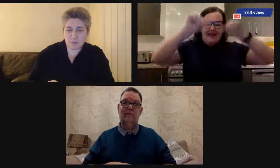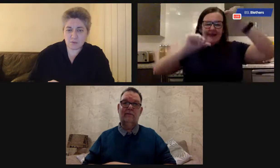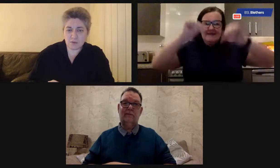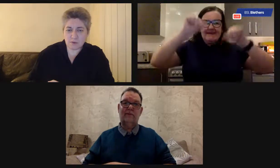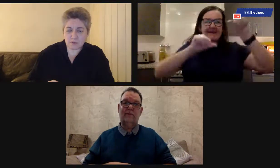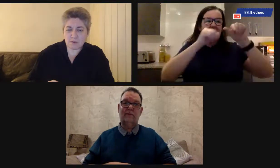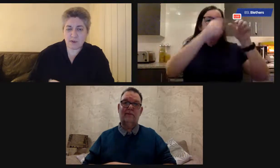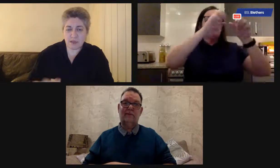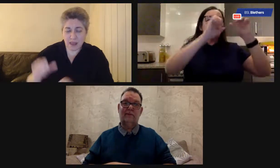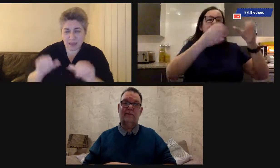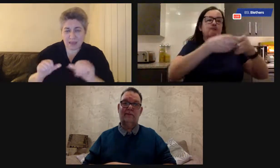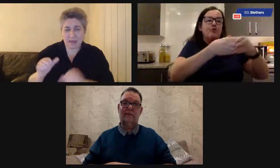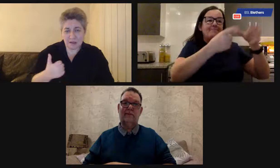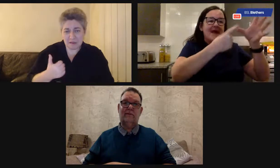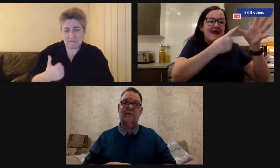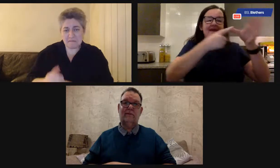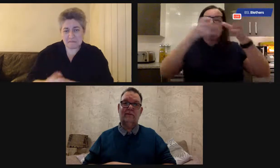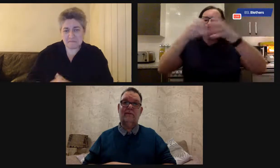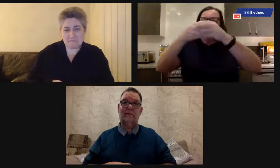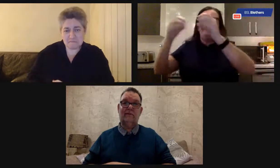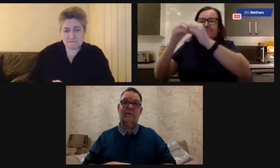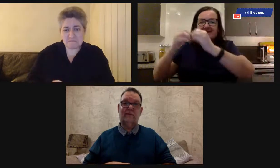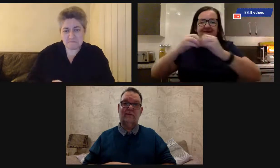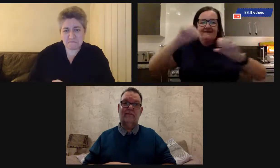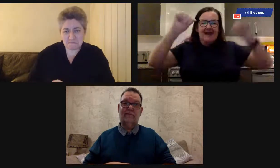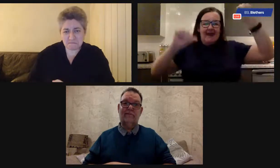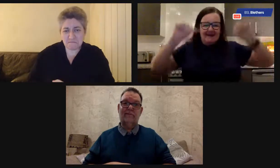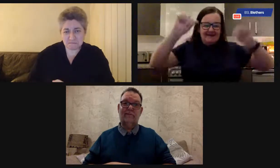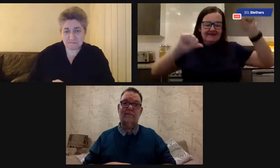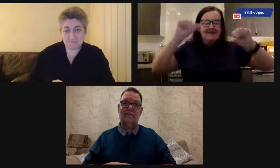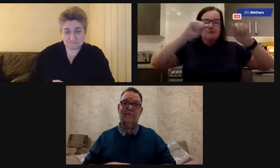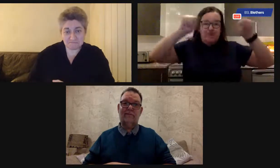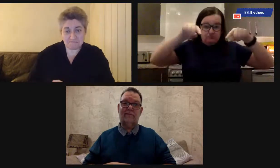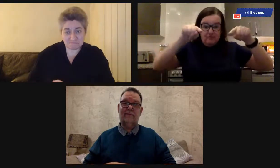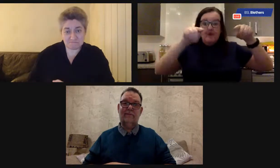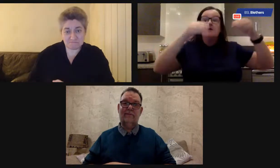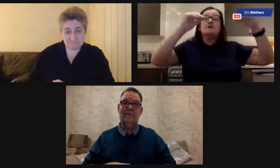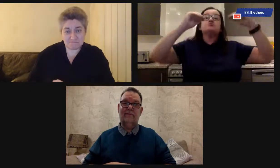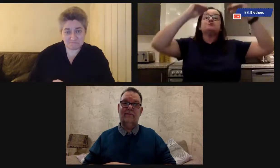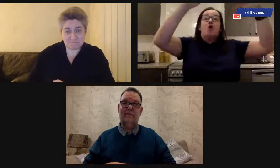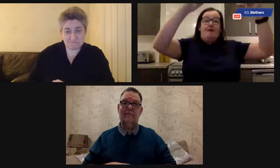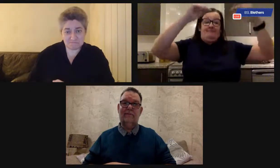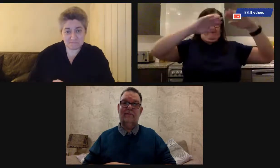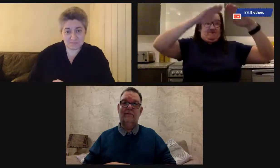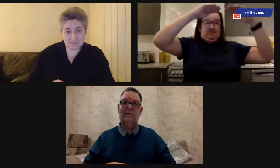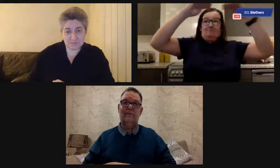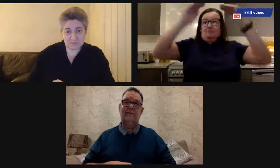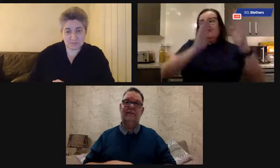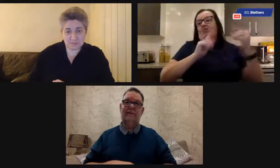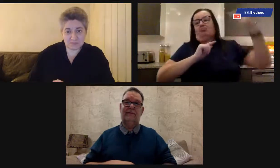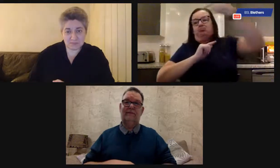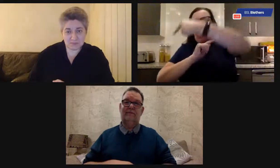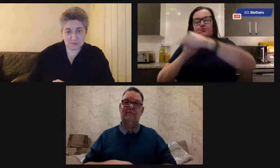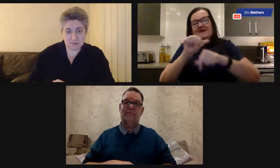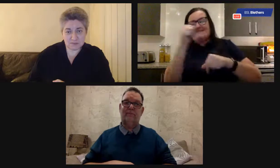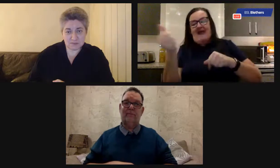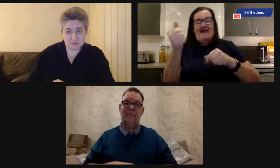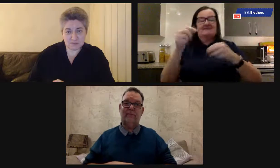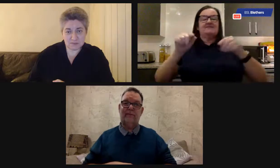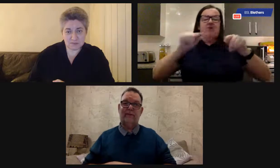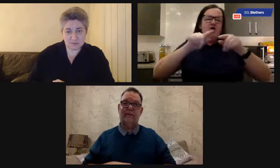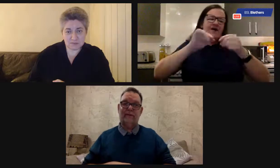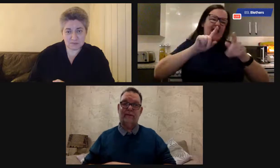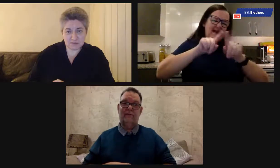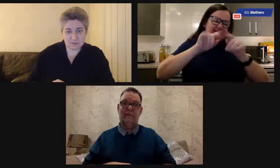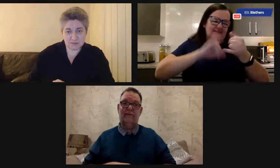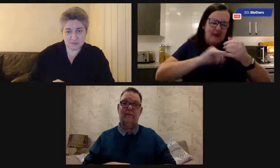lawn the bowls. So we thought what we'd do is we'd do trebles. So we'd have a kind of mini league, and then the top of